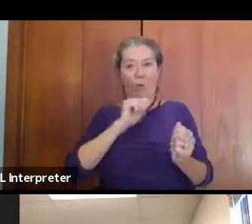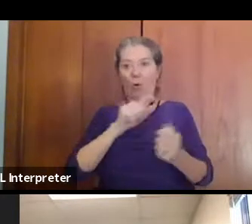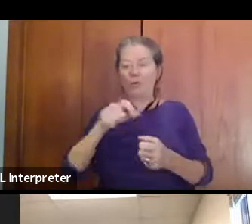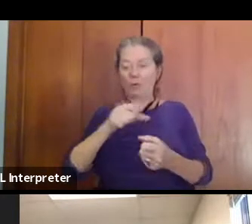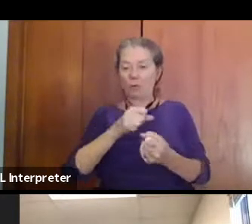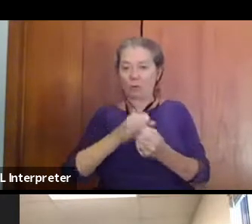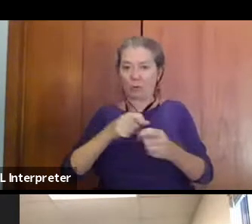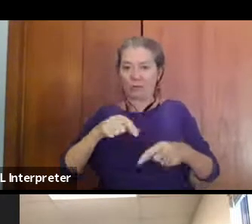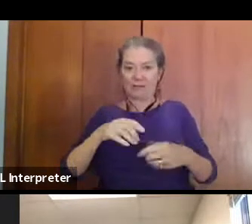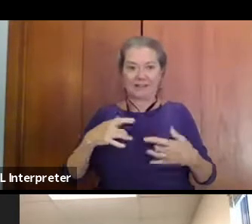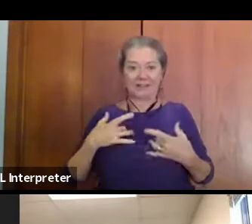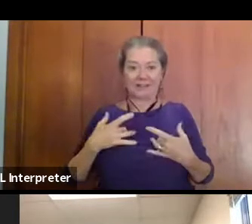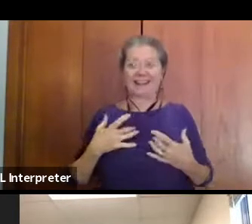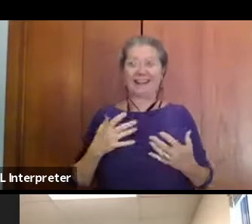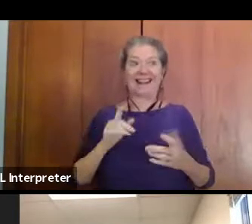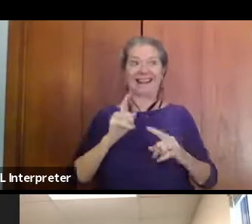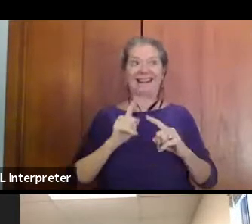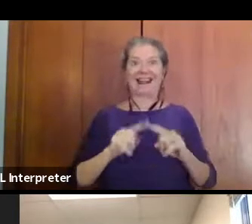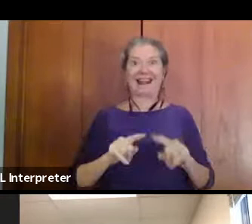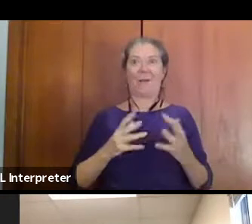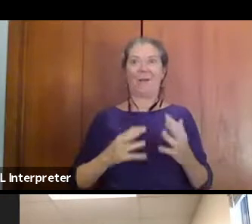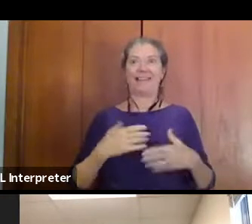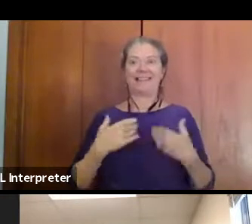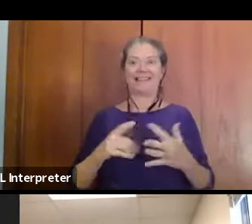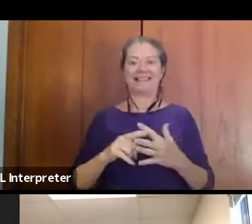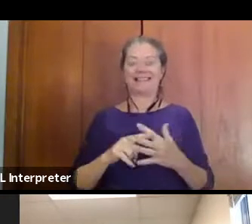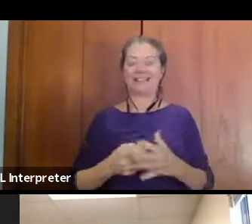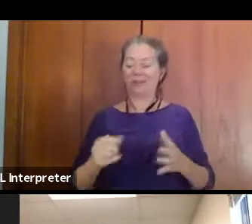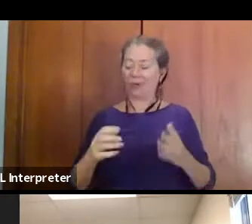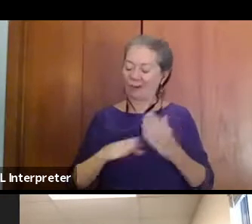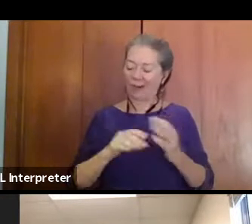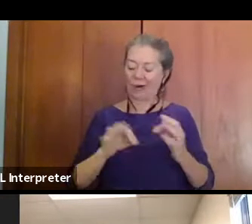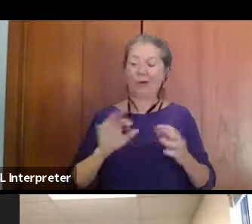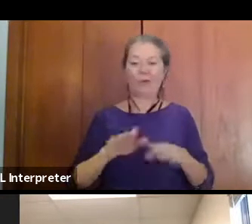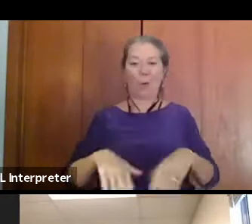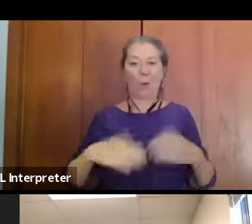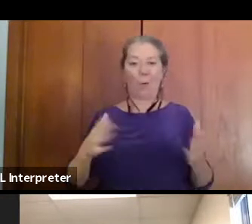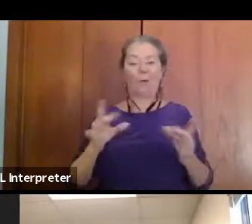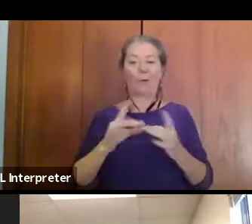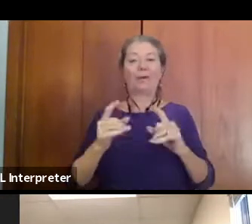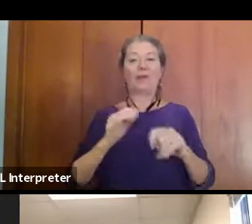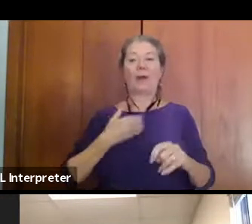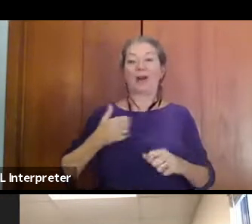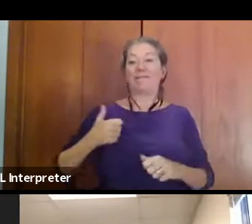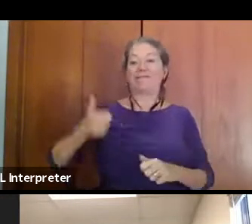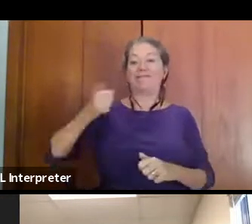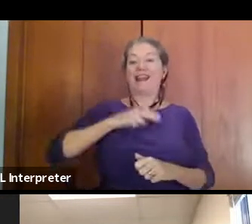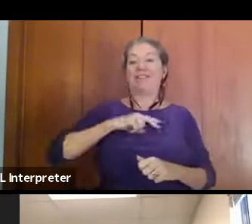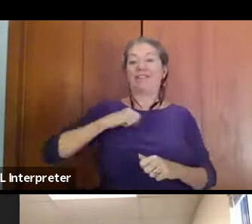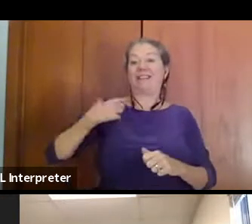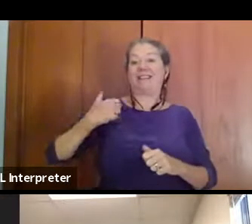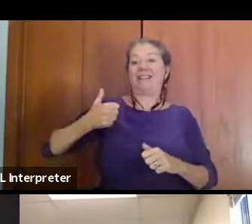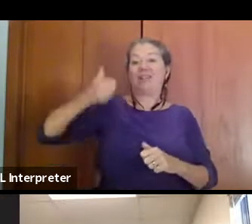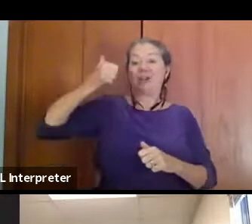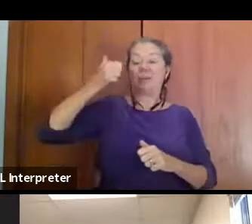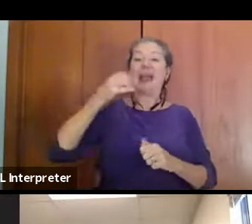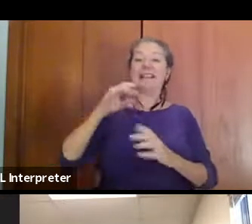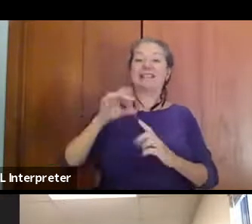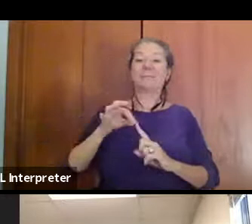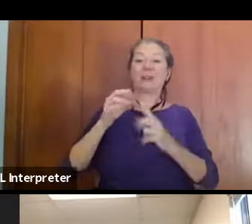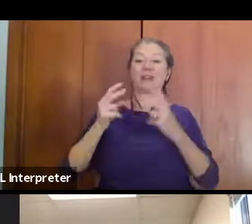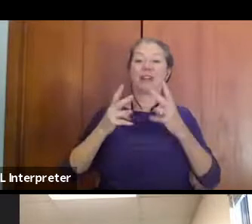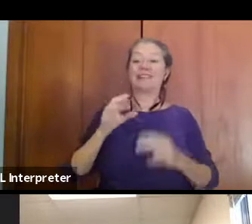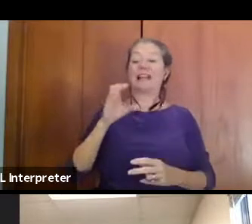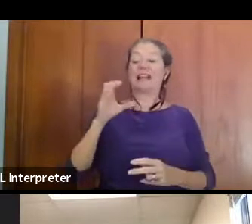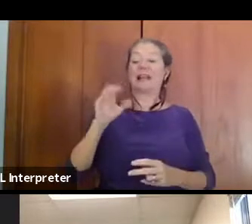I can't wait to get this started, so let's kick off this event with the opening remarks by our Navsea leadership and special guests, Commander of